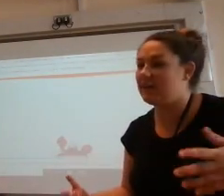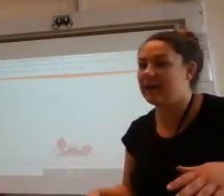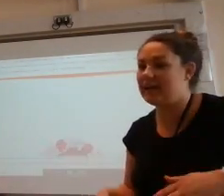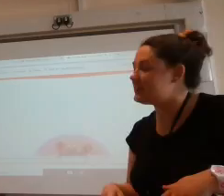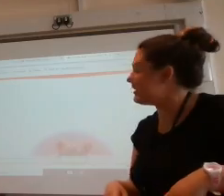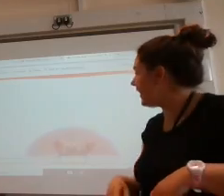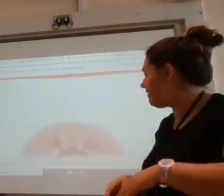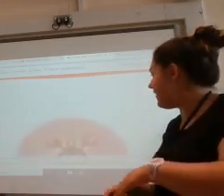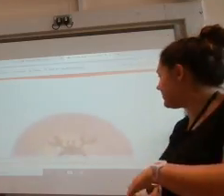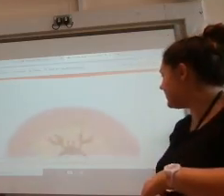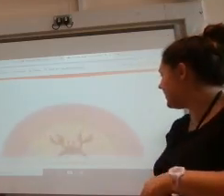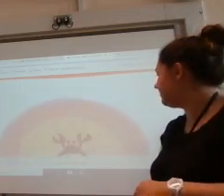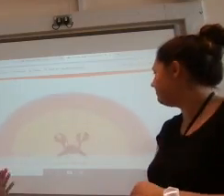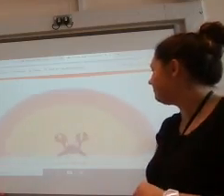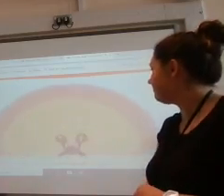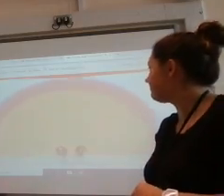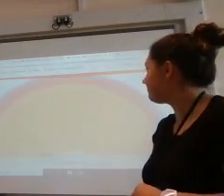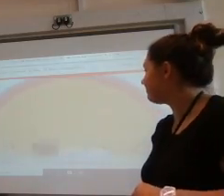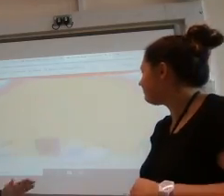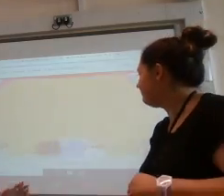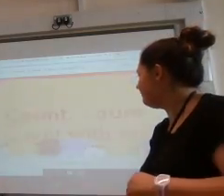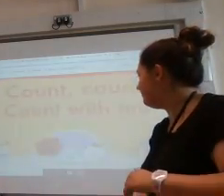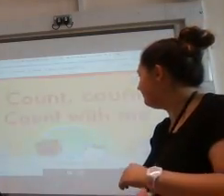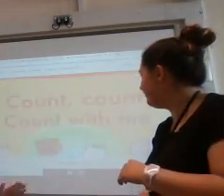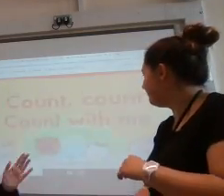Let's count again faster.